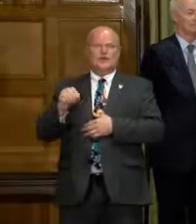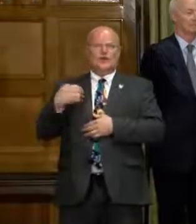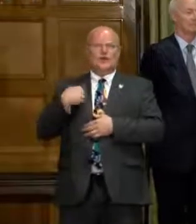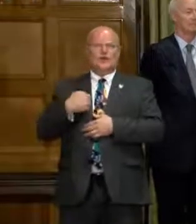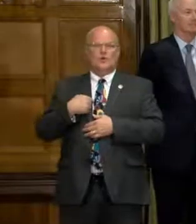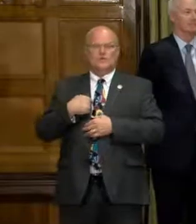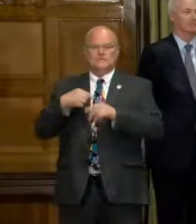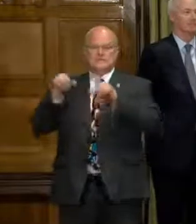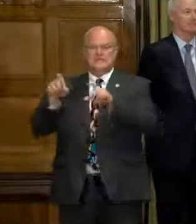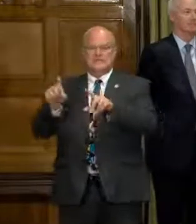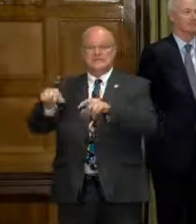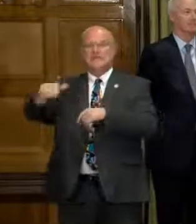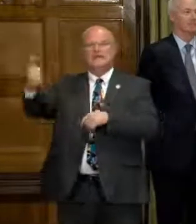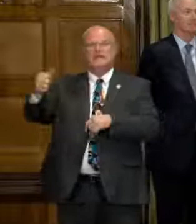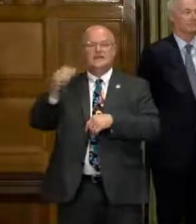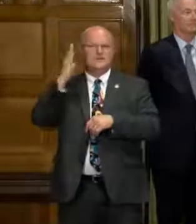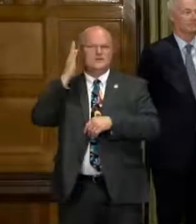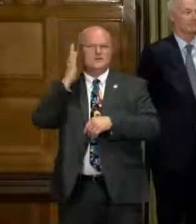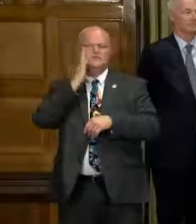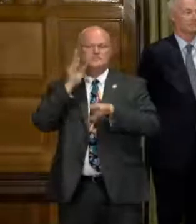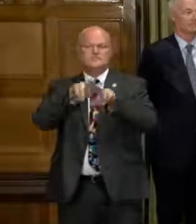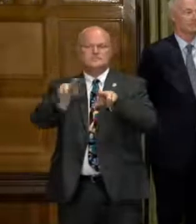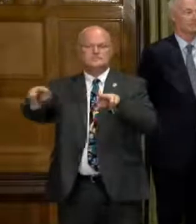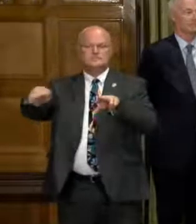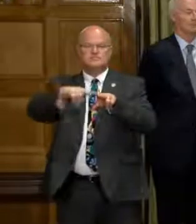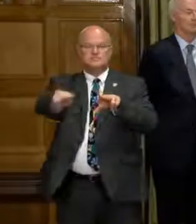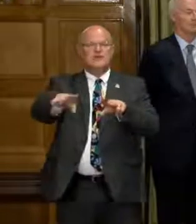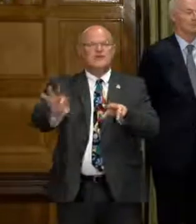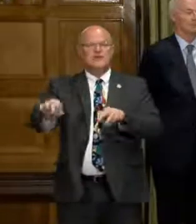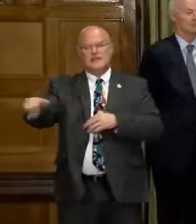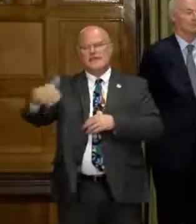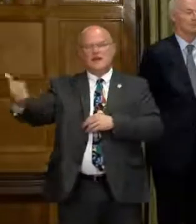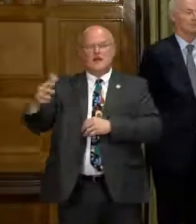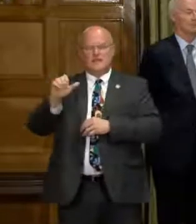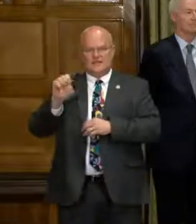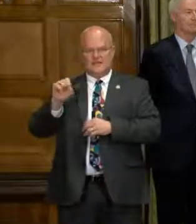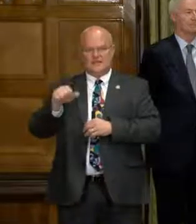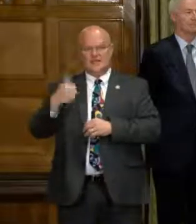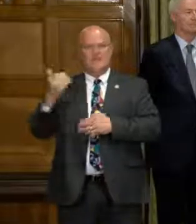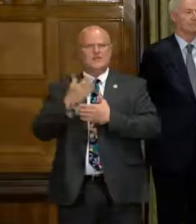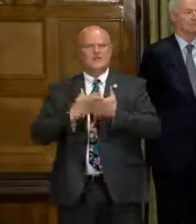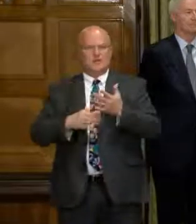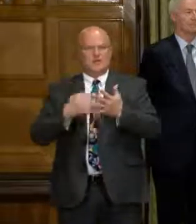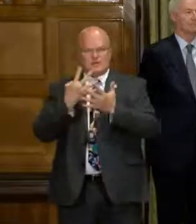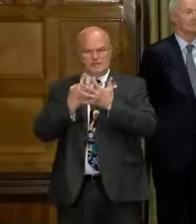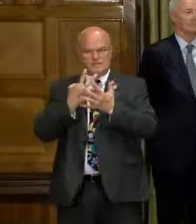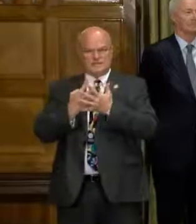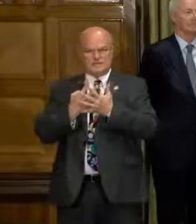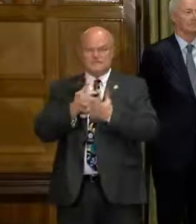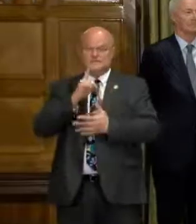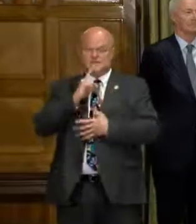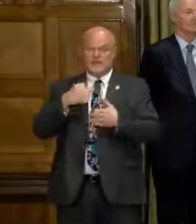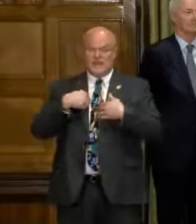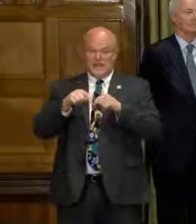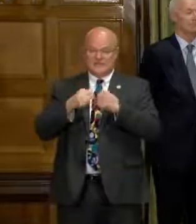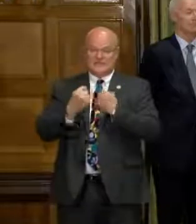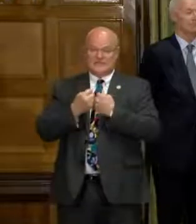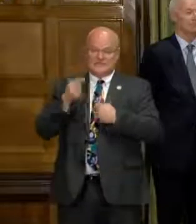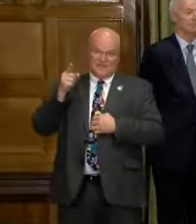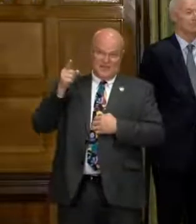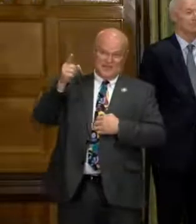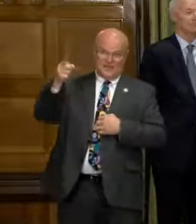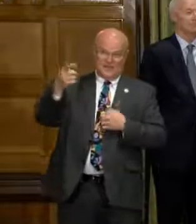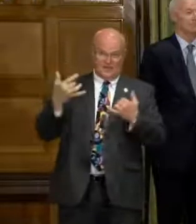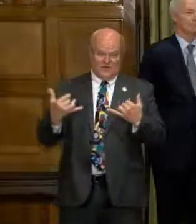we've gone to testing in other barracks, and so we've found many cases in other parts of the prison. I actually have a team on site